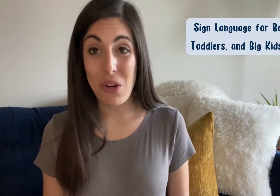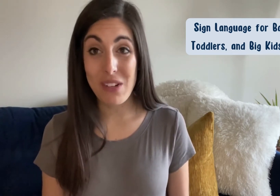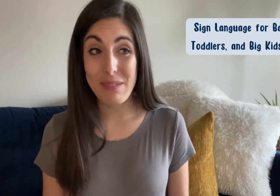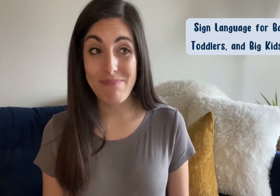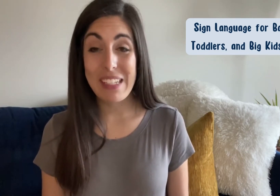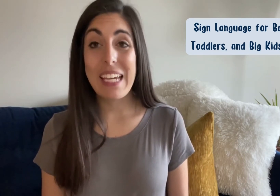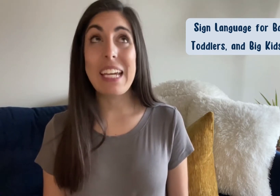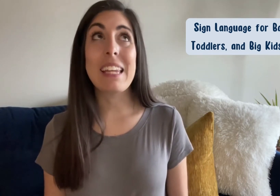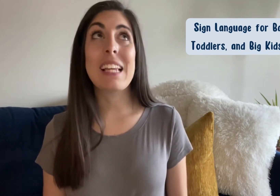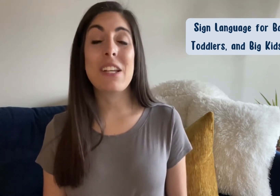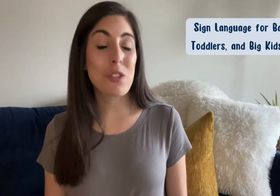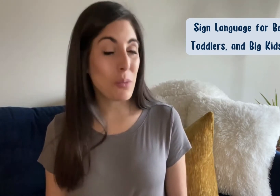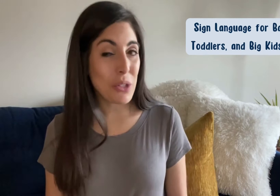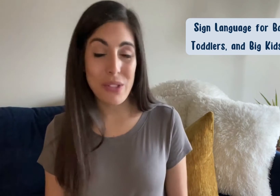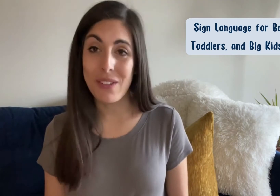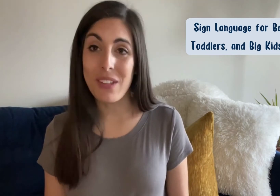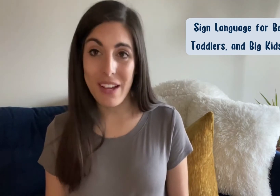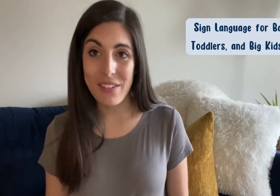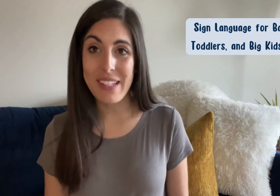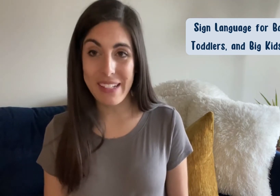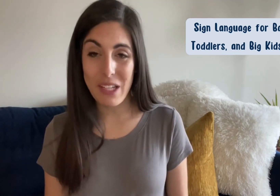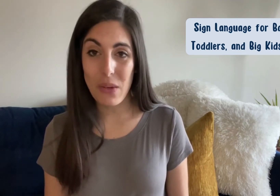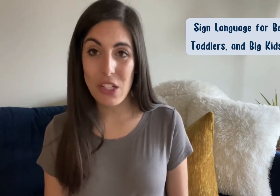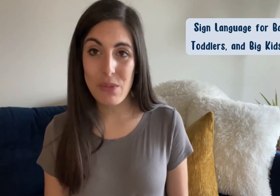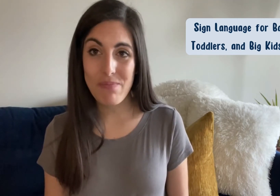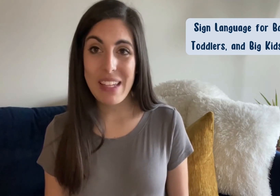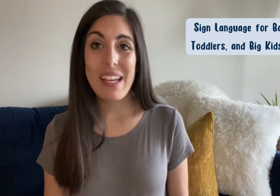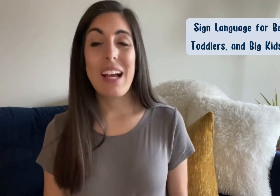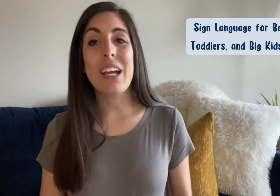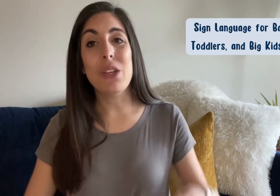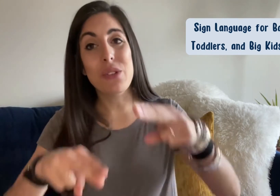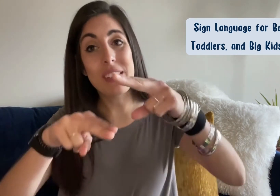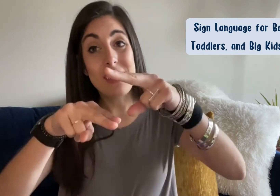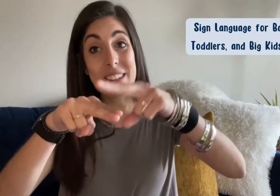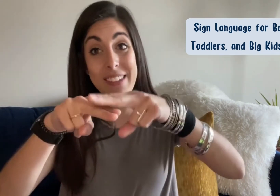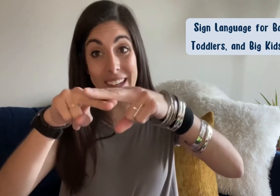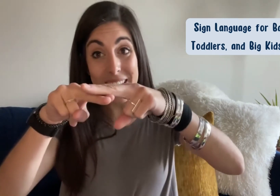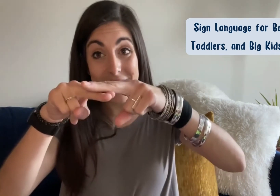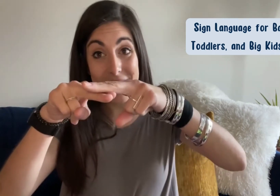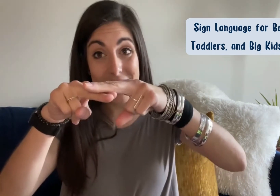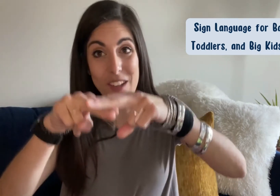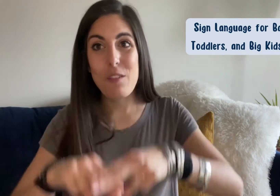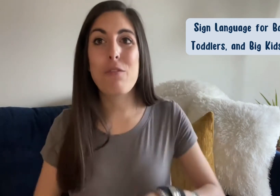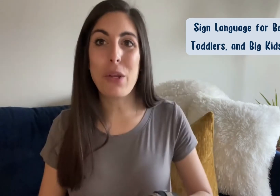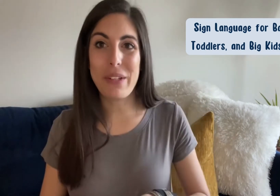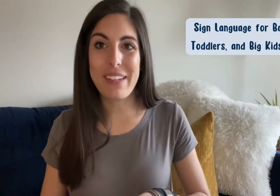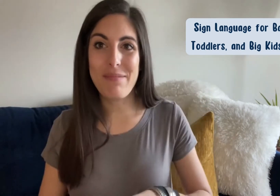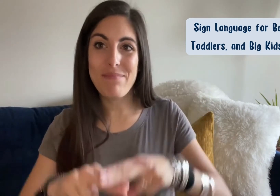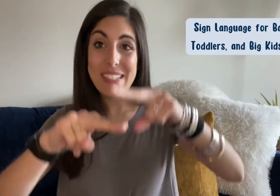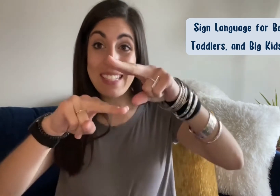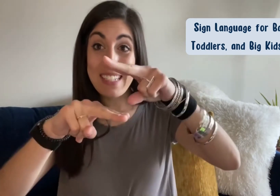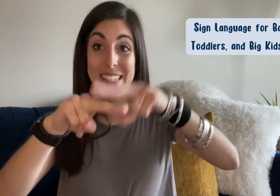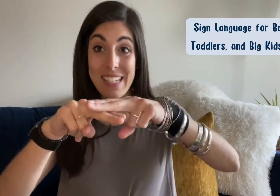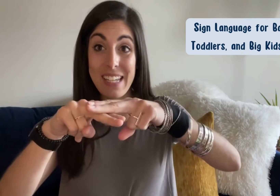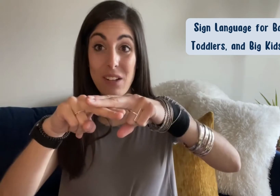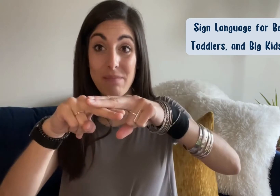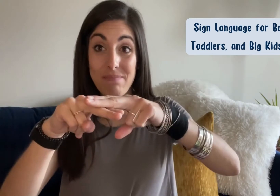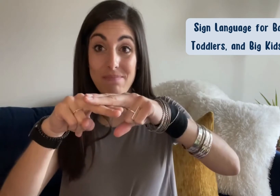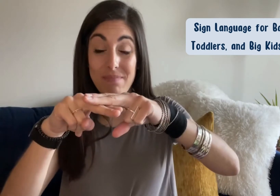words. In the classroom, we used a lot of sign language. I used sit frequently. Sit down.